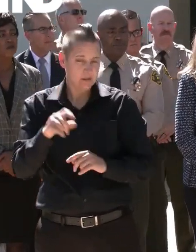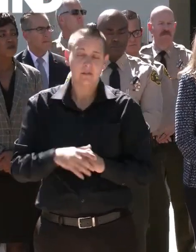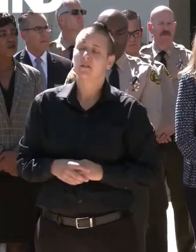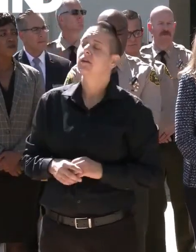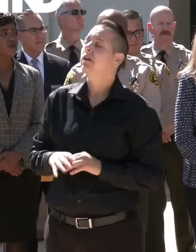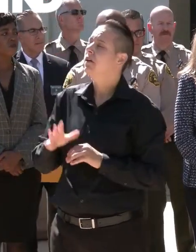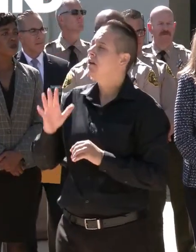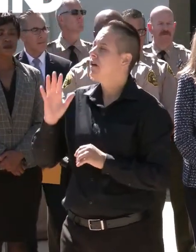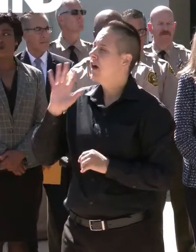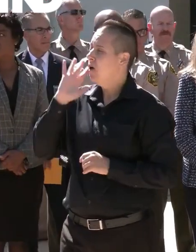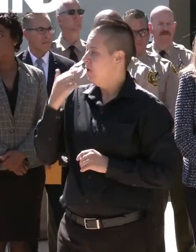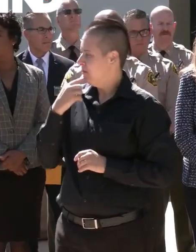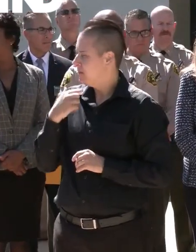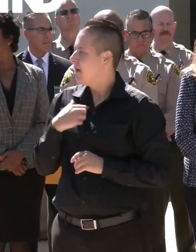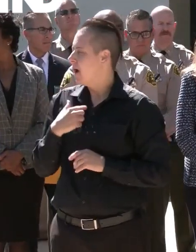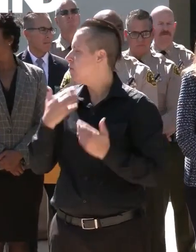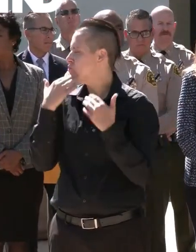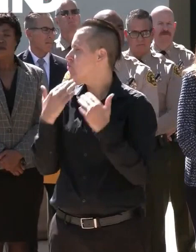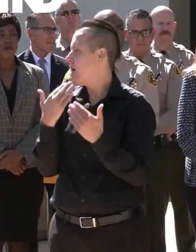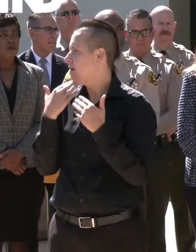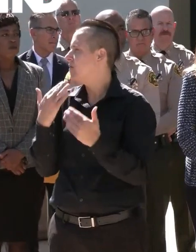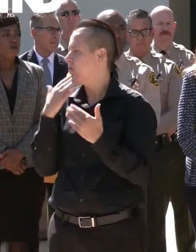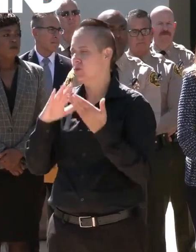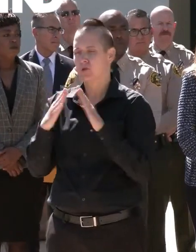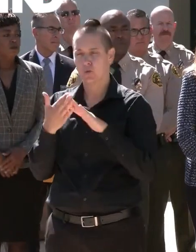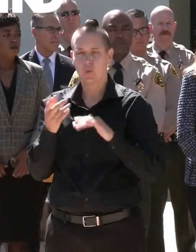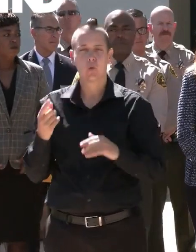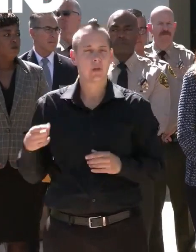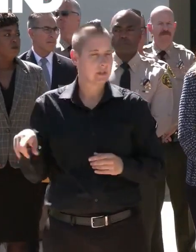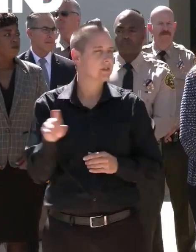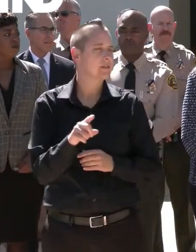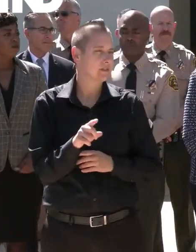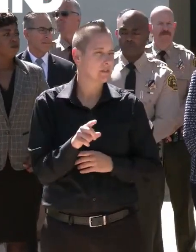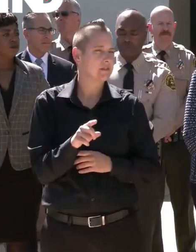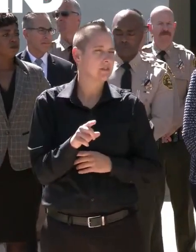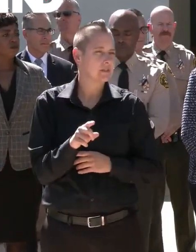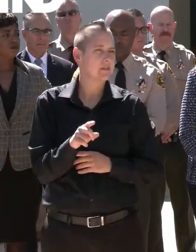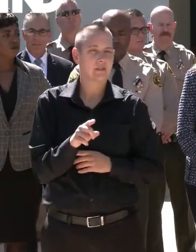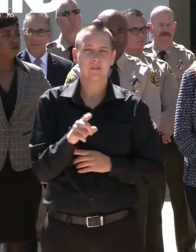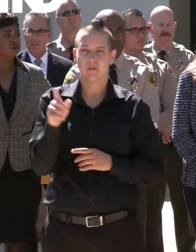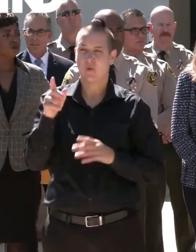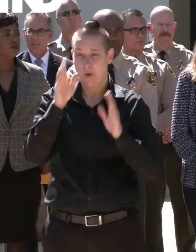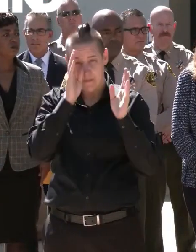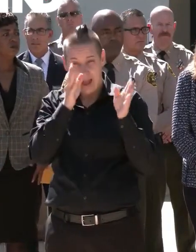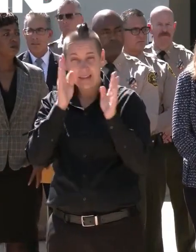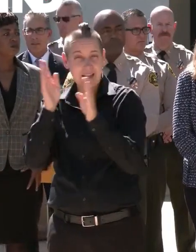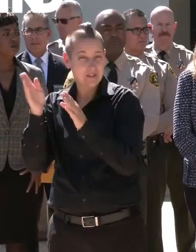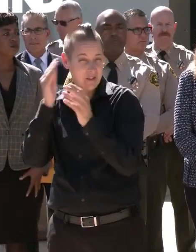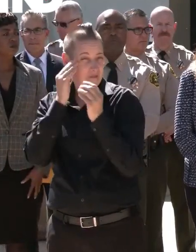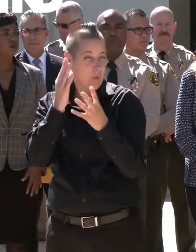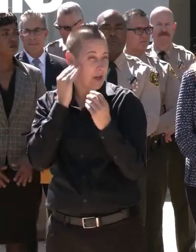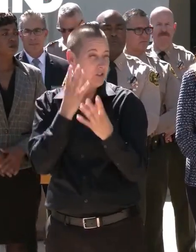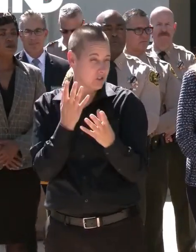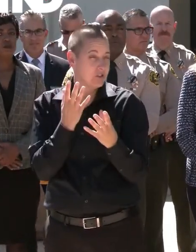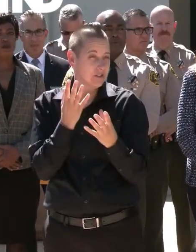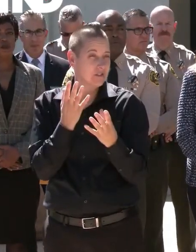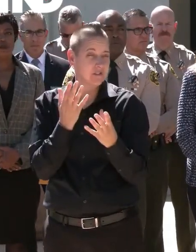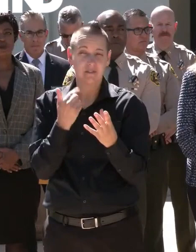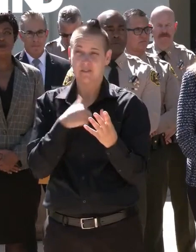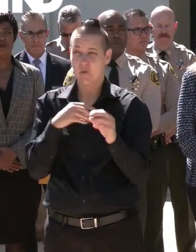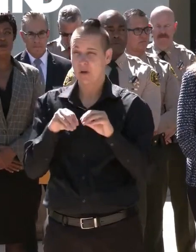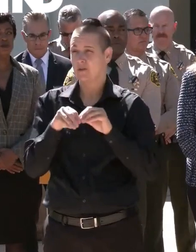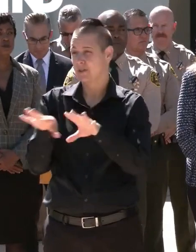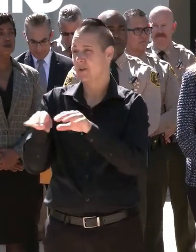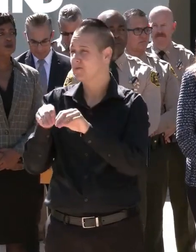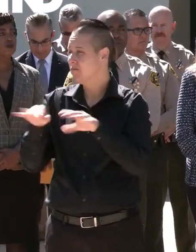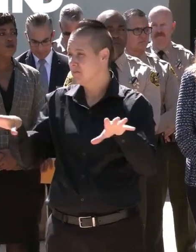I will say this, that I am very grateful to our community members who were paying attention to the information that we were putting